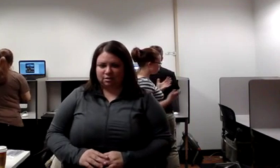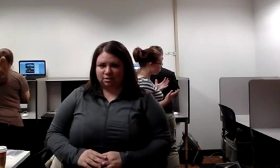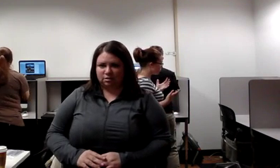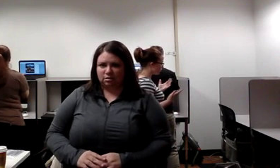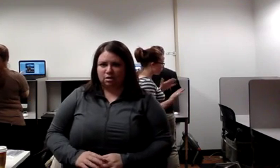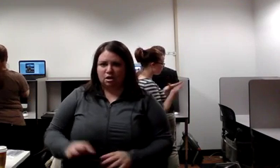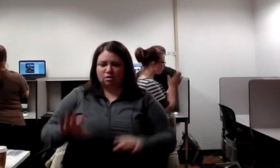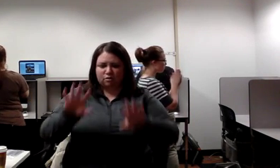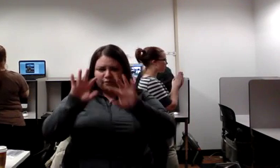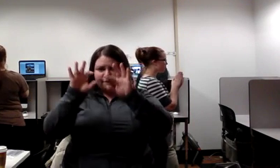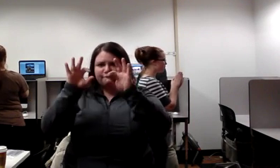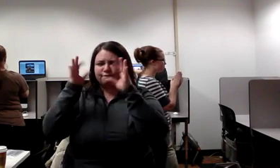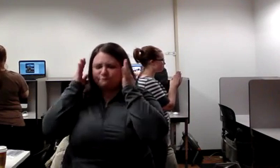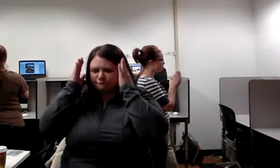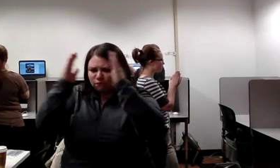secondary.